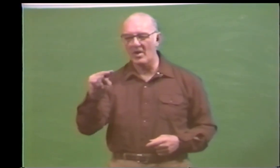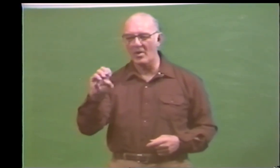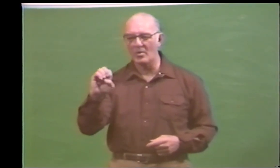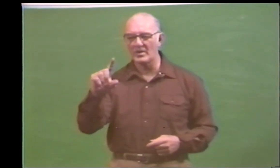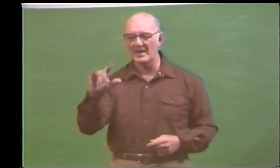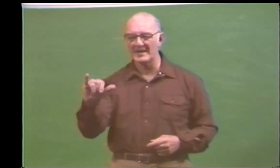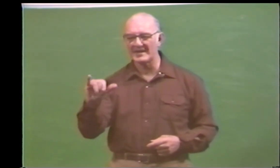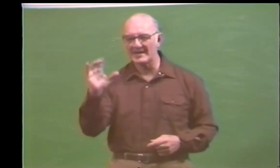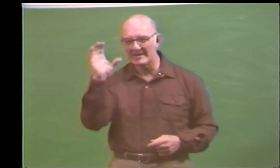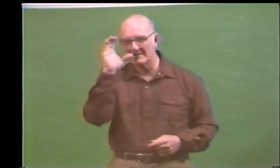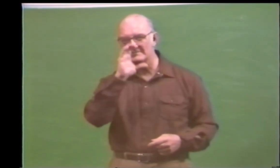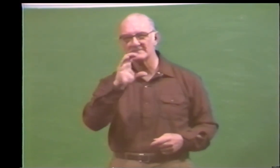Lonely